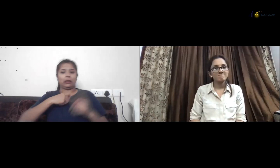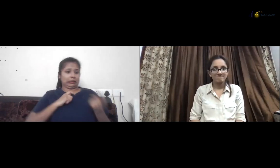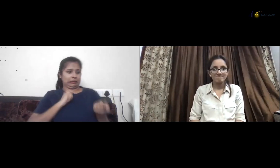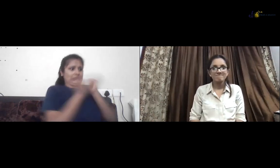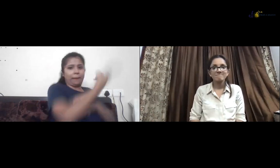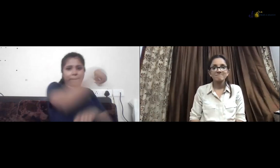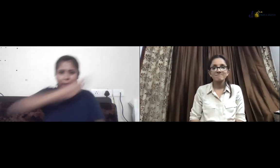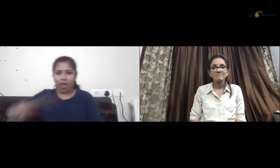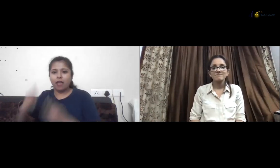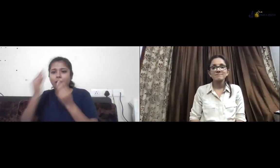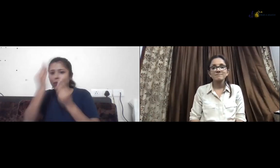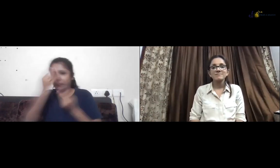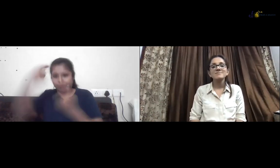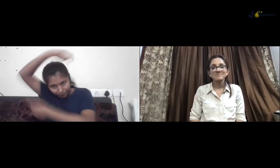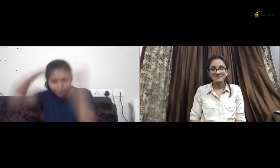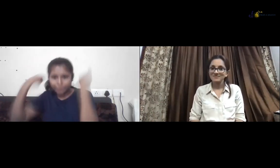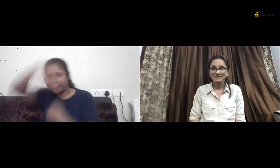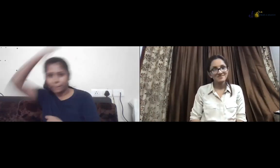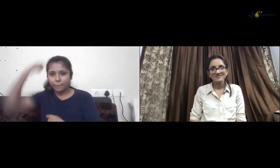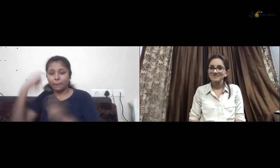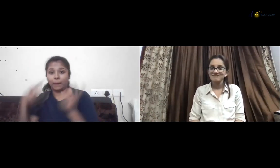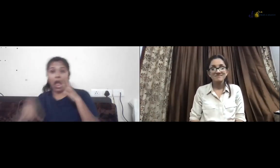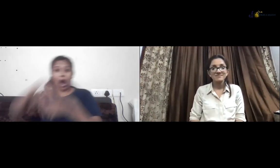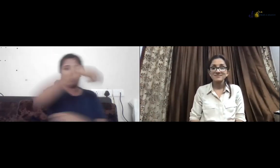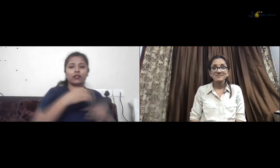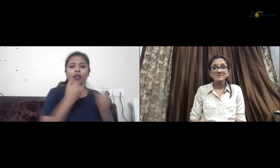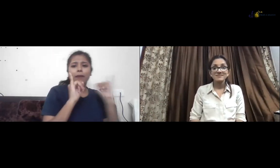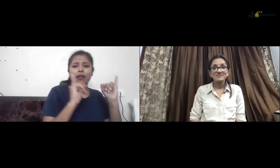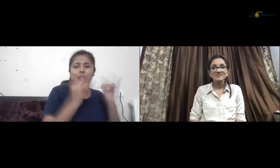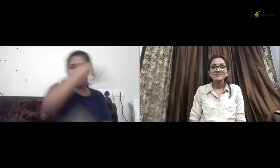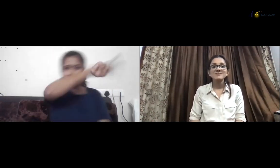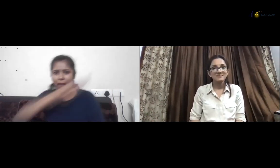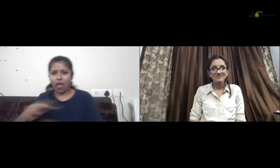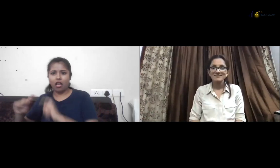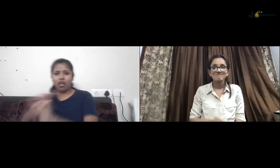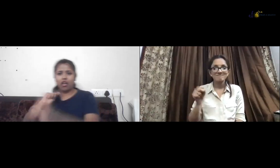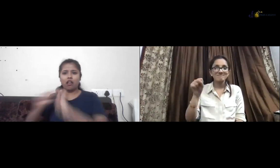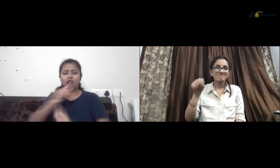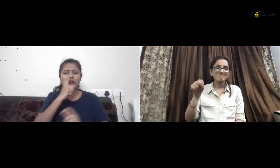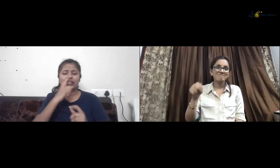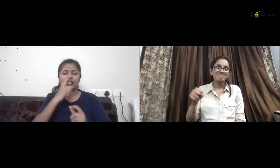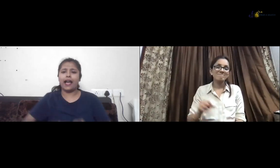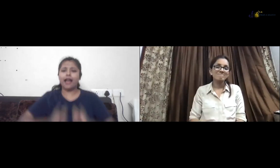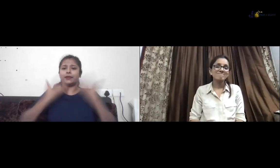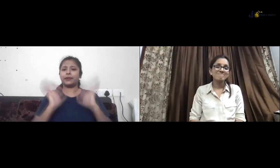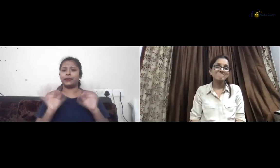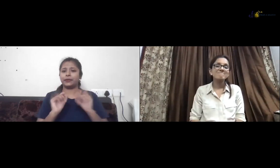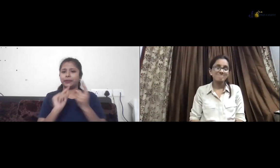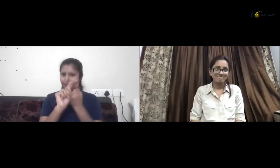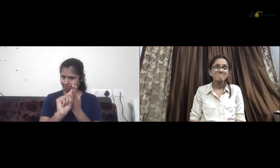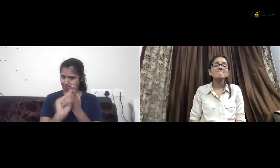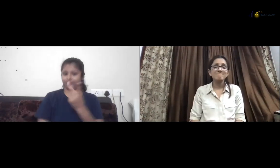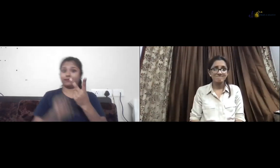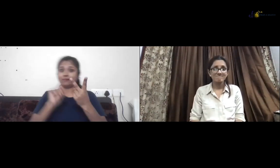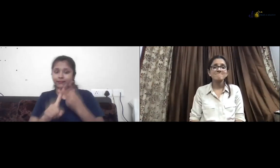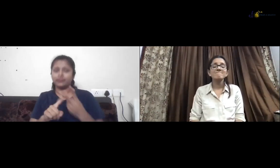the jeans. The boy said, no, you cannot wear the jeans, and you have to wear the hijab. And since she wants to independent, how she's